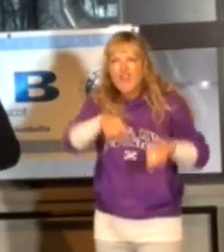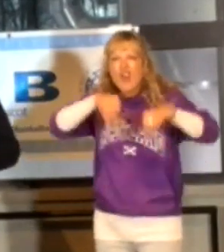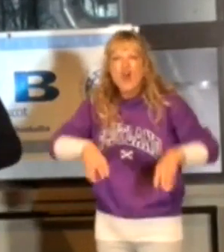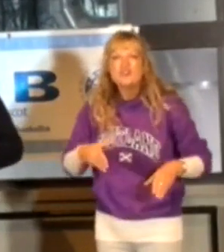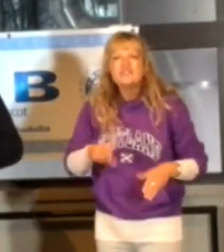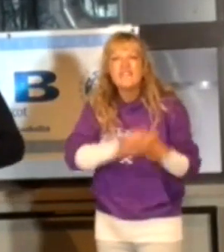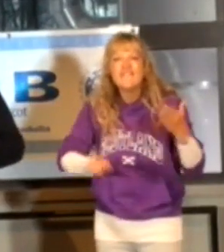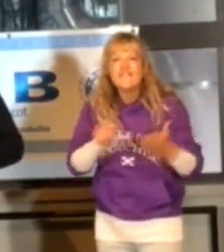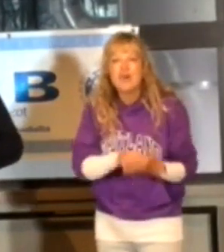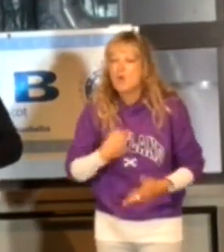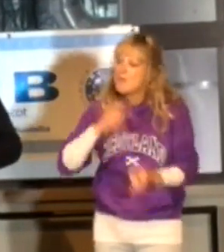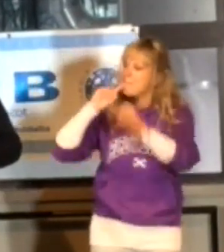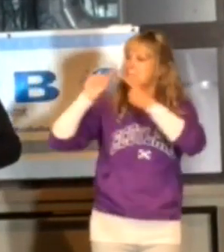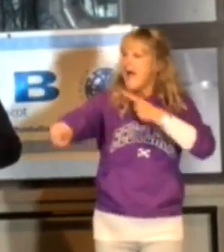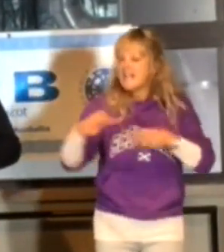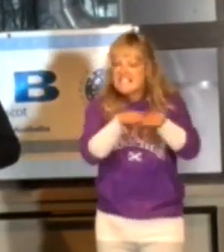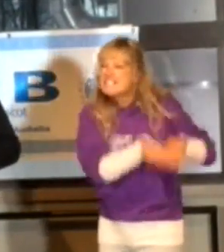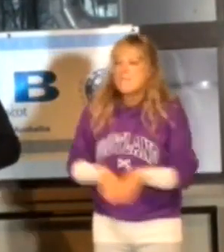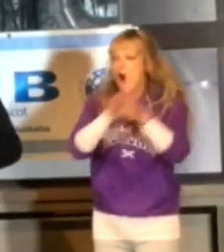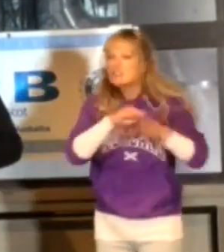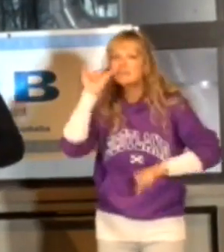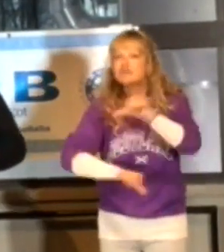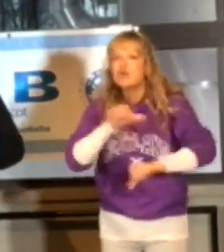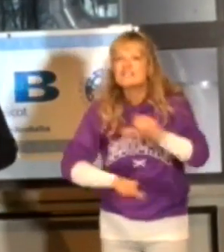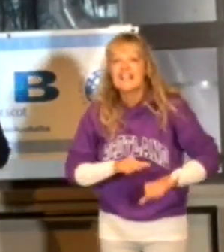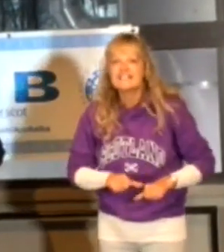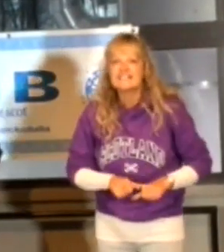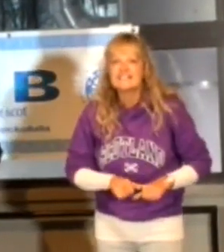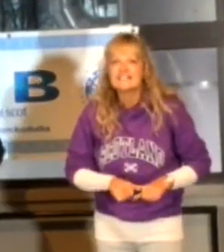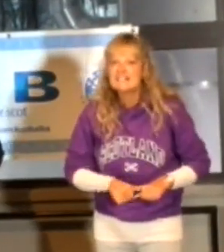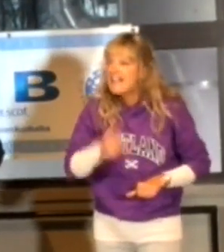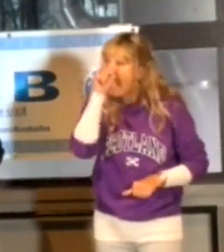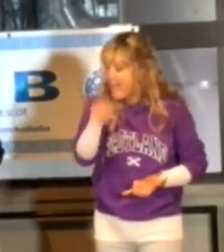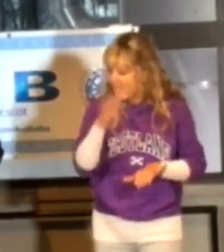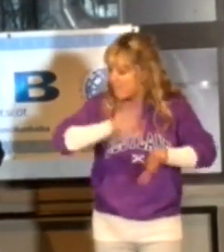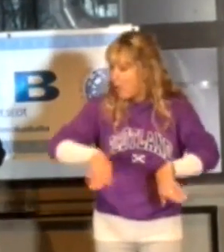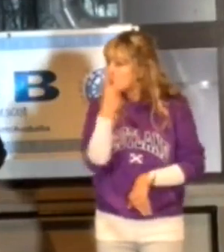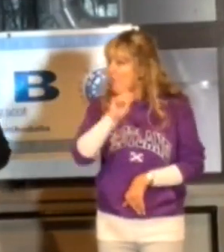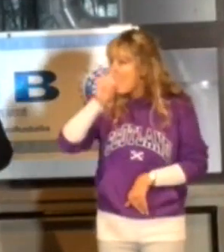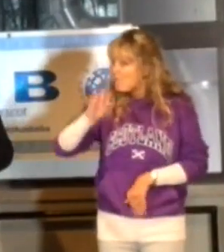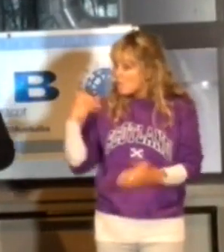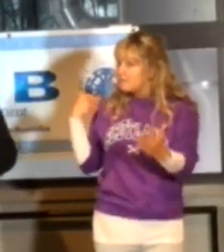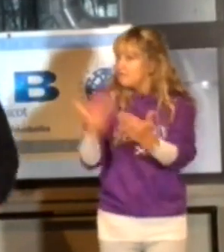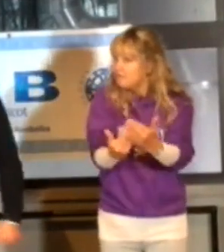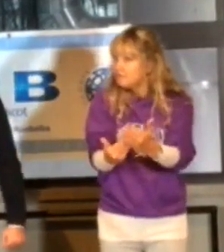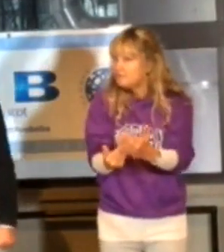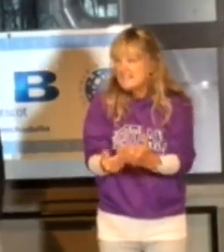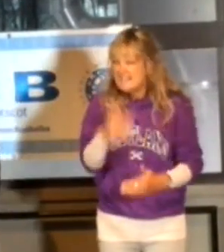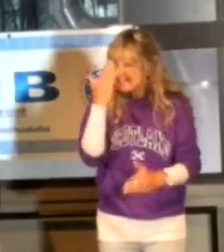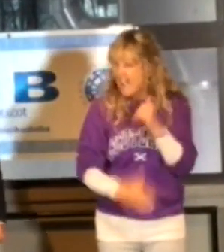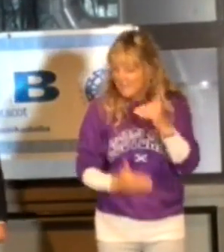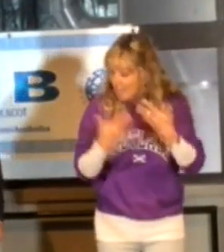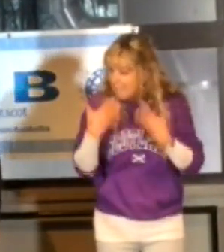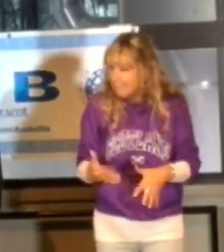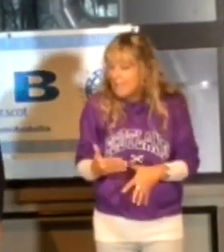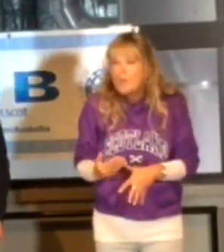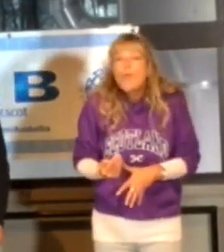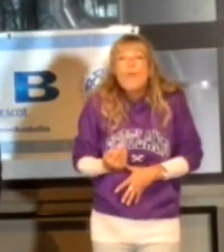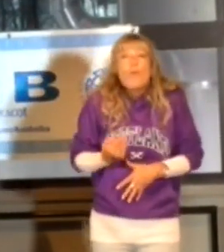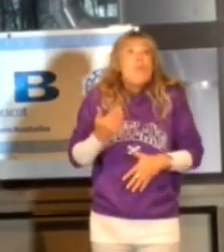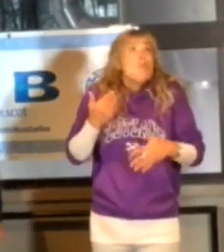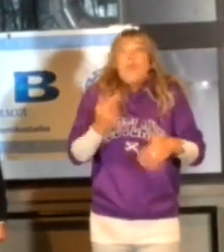to them, democracy is a process. And then since 2014, there's not been one. There's